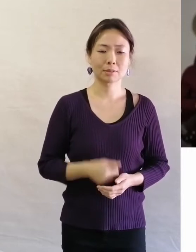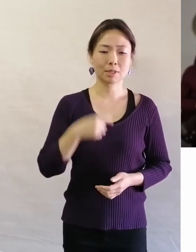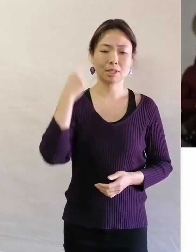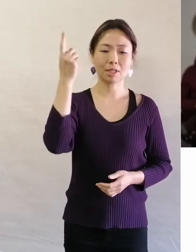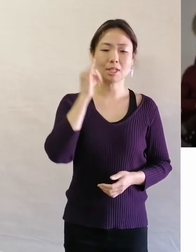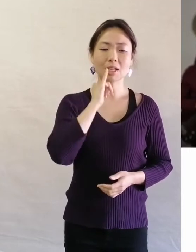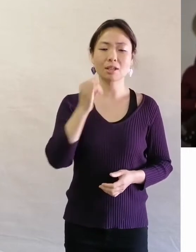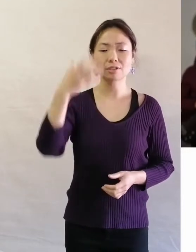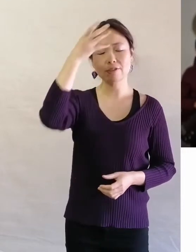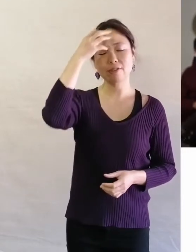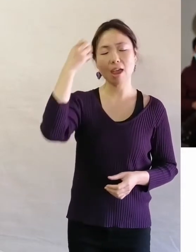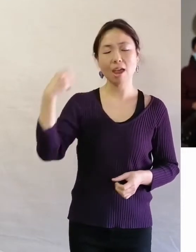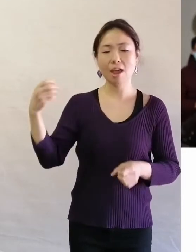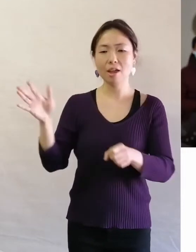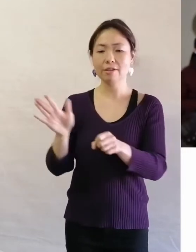'Cause he is